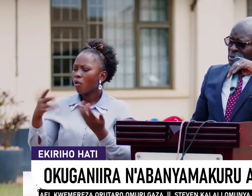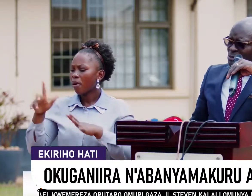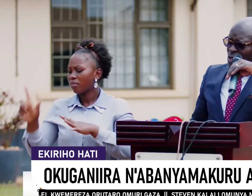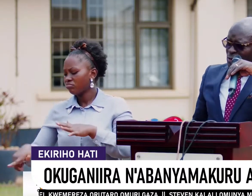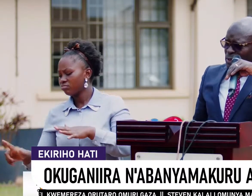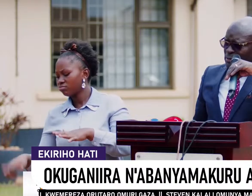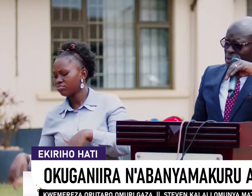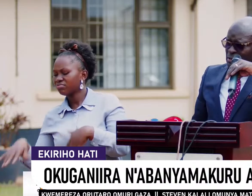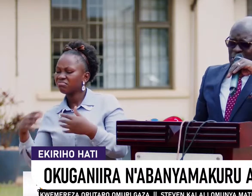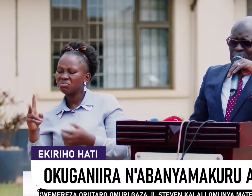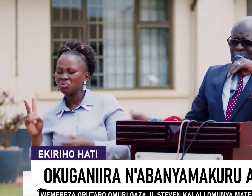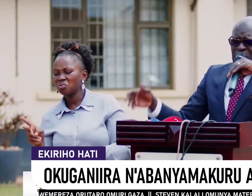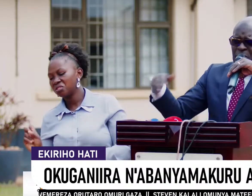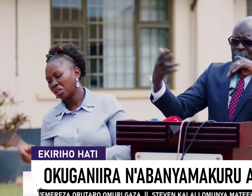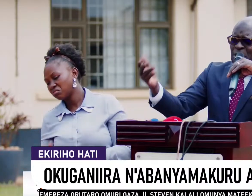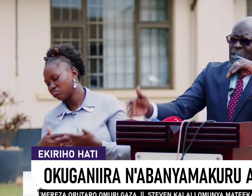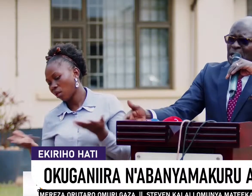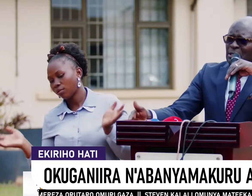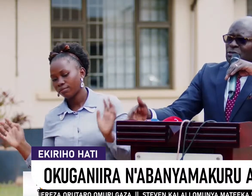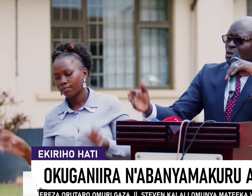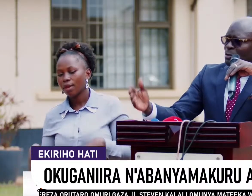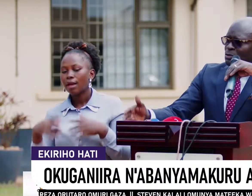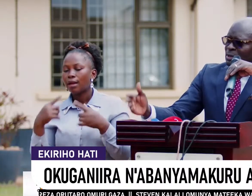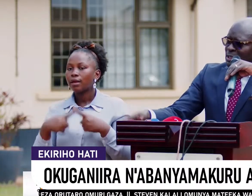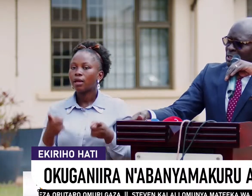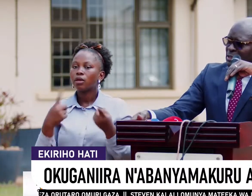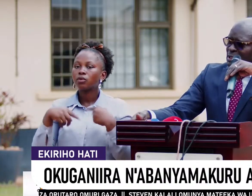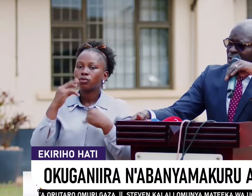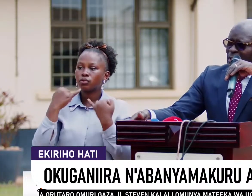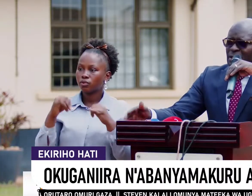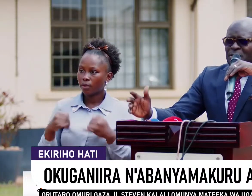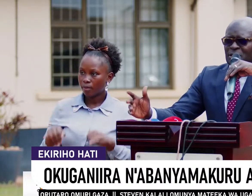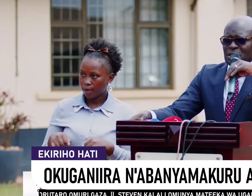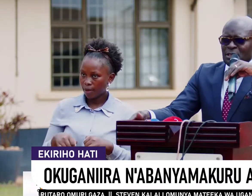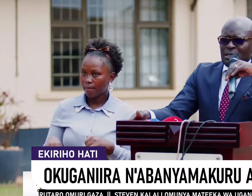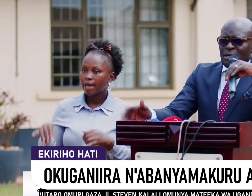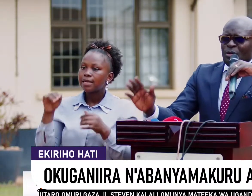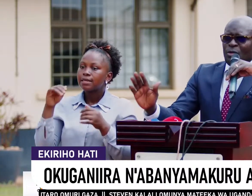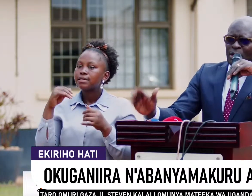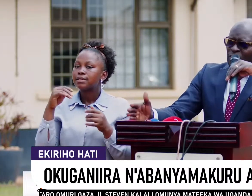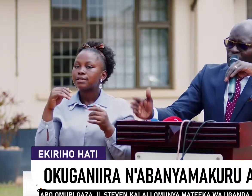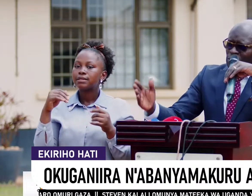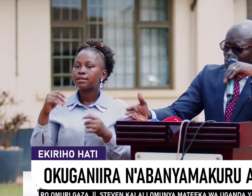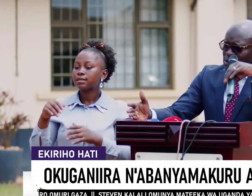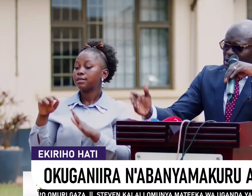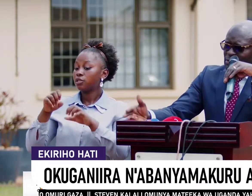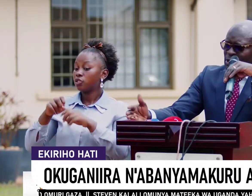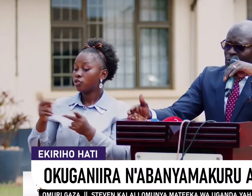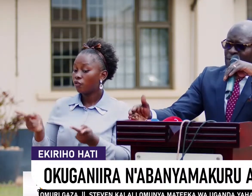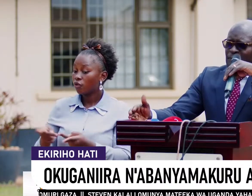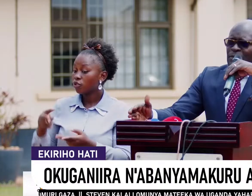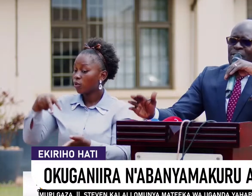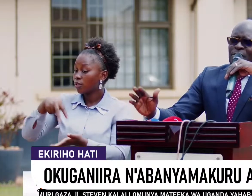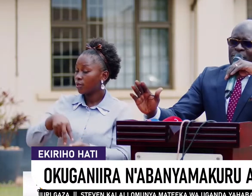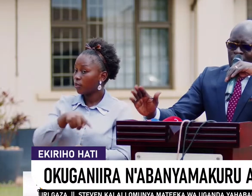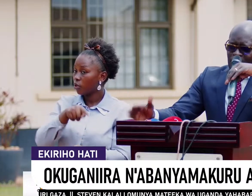oba $2,000,000. Naye tujja kuba tubategeeza nti gwe kifo